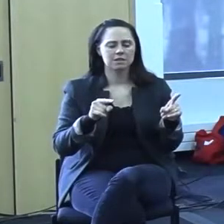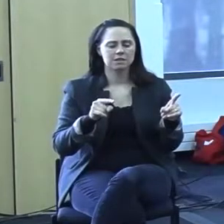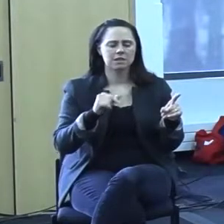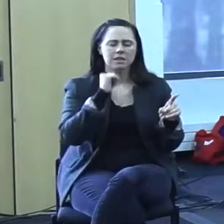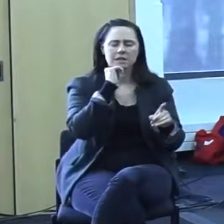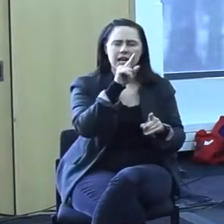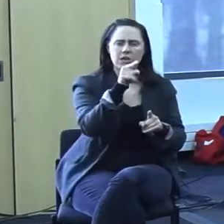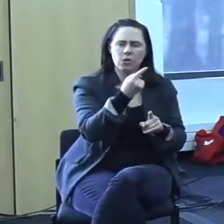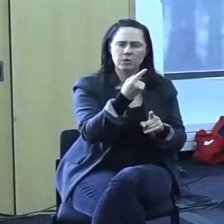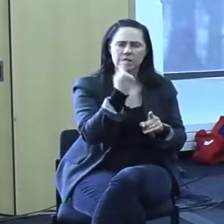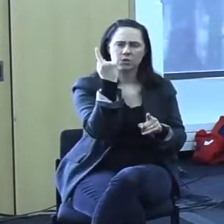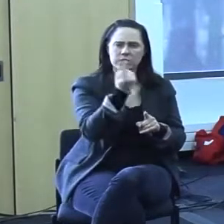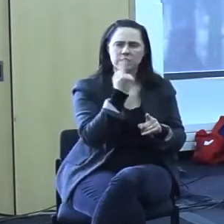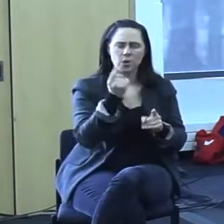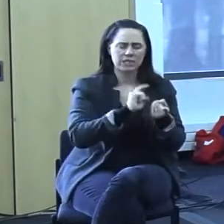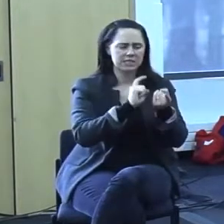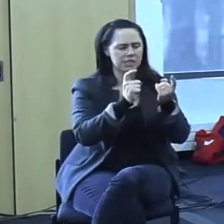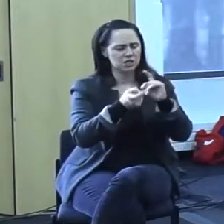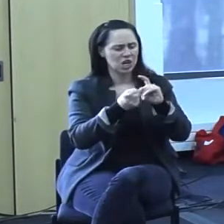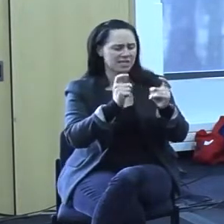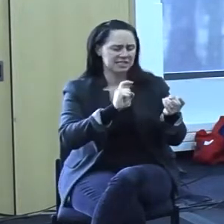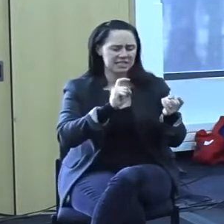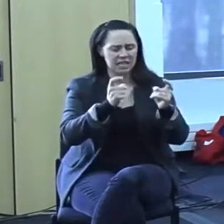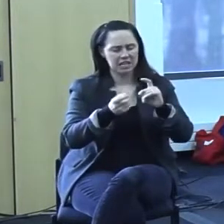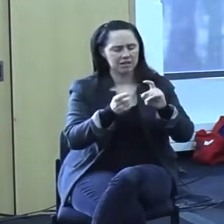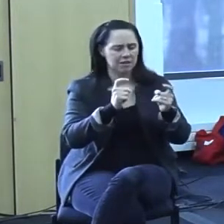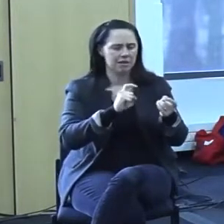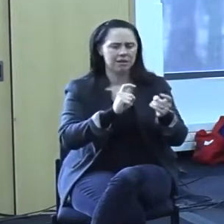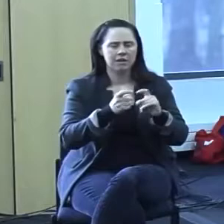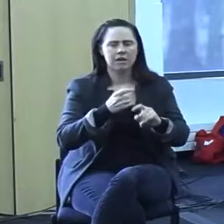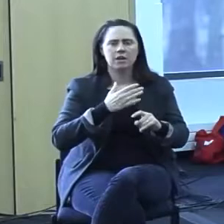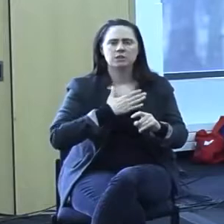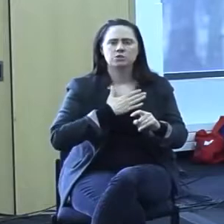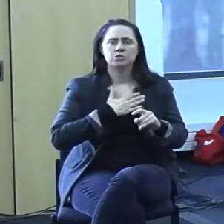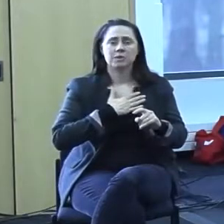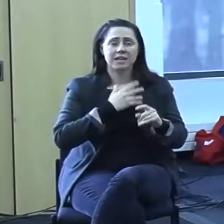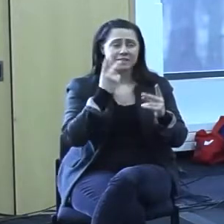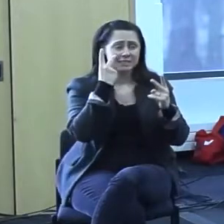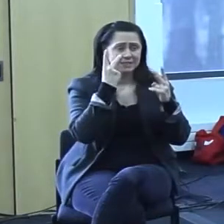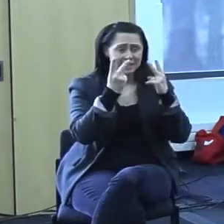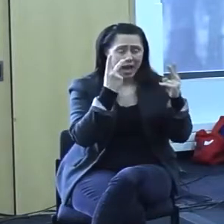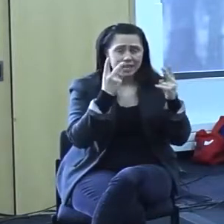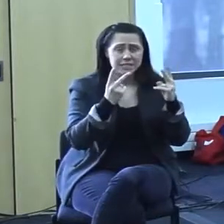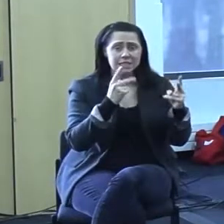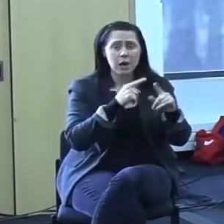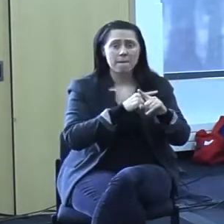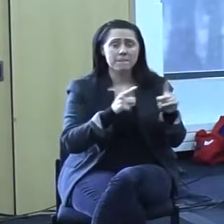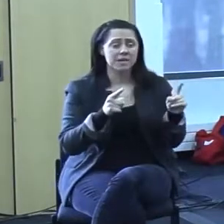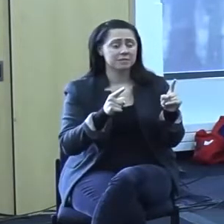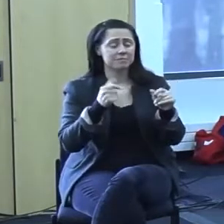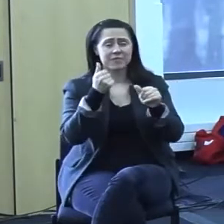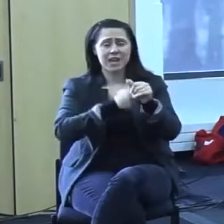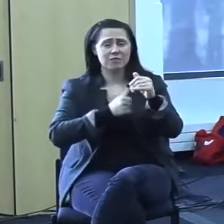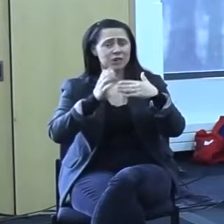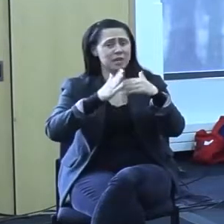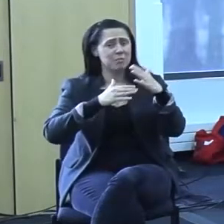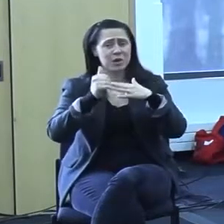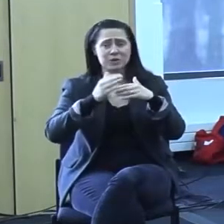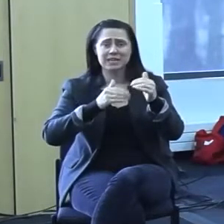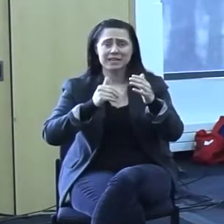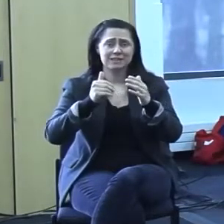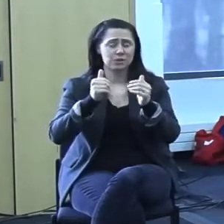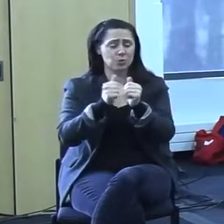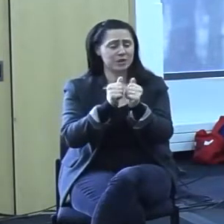not only was always adjusting to my sight, but at every building, like